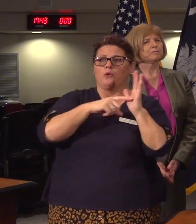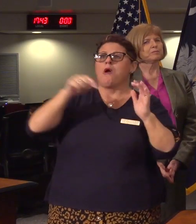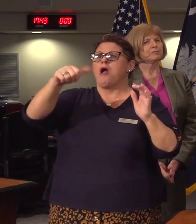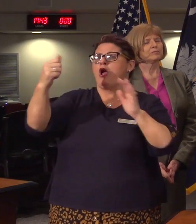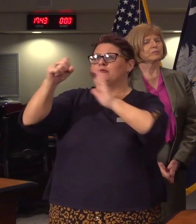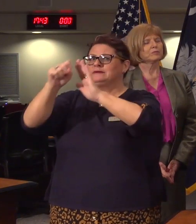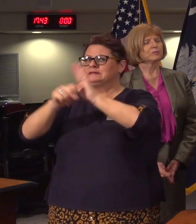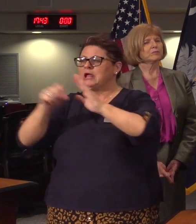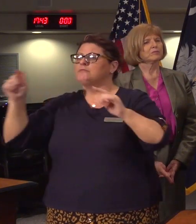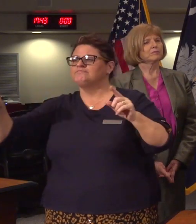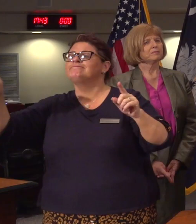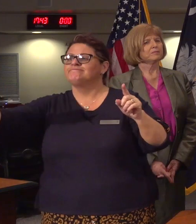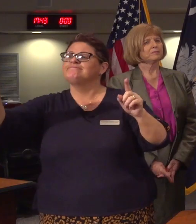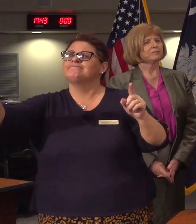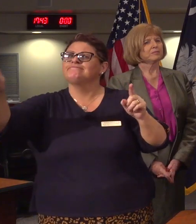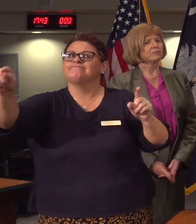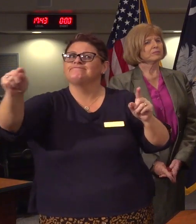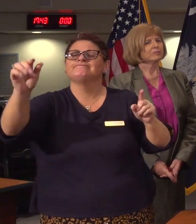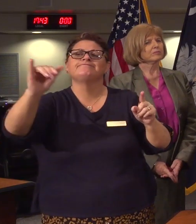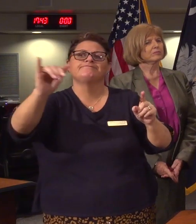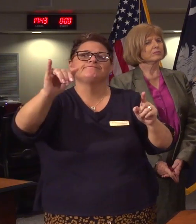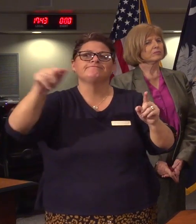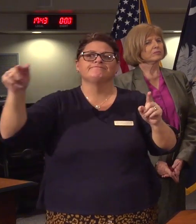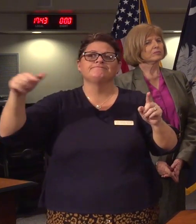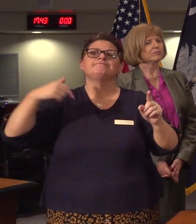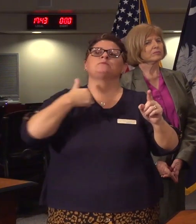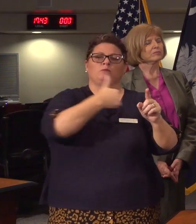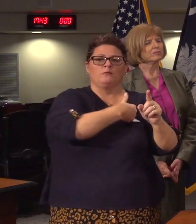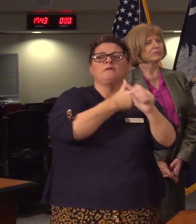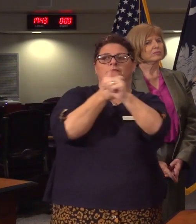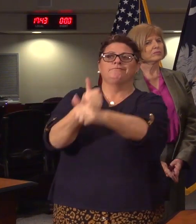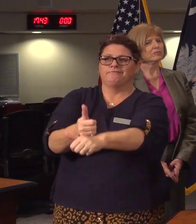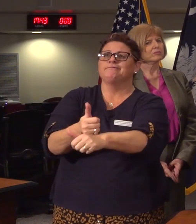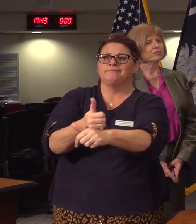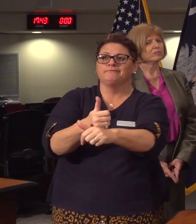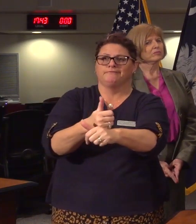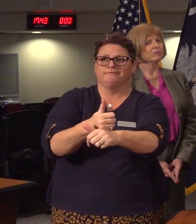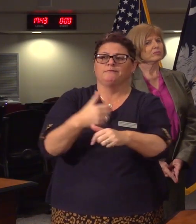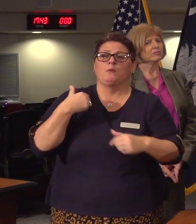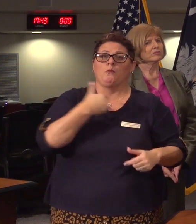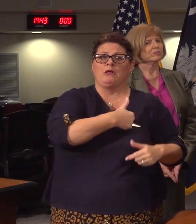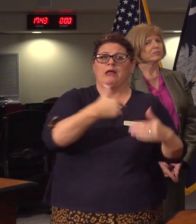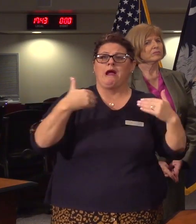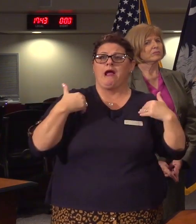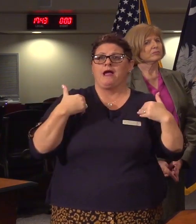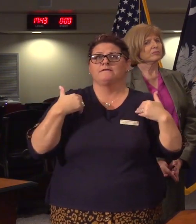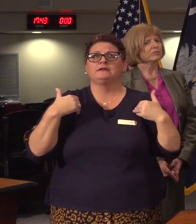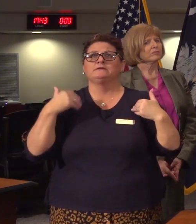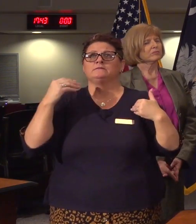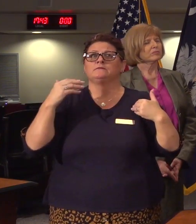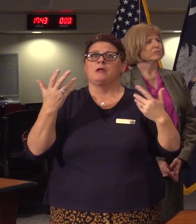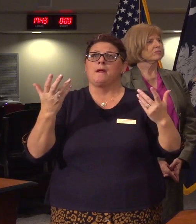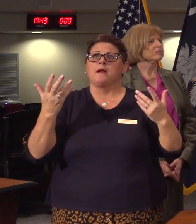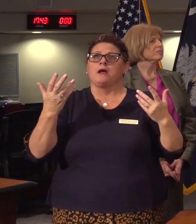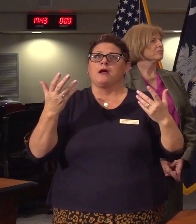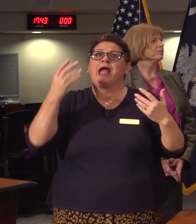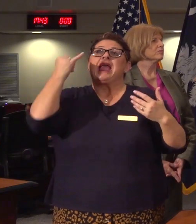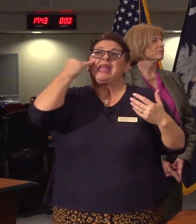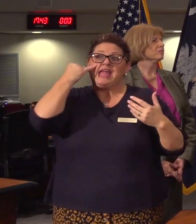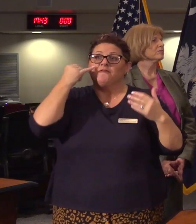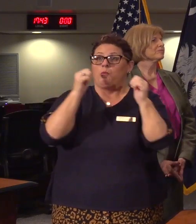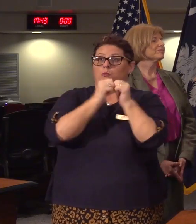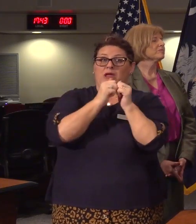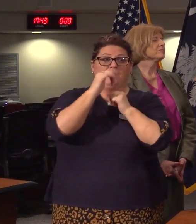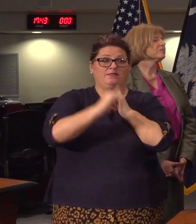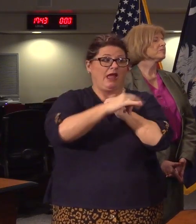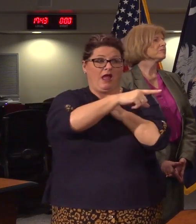of emergency have already been done by us. With our system, we have more authority to do things, but there are